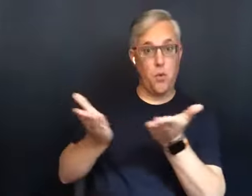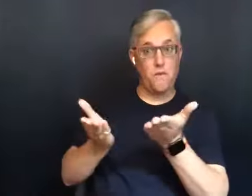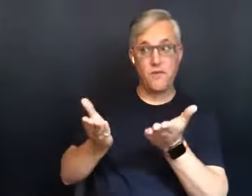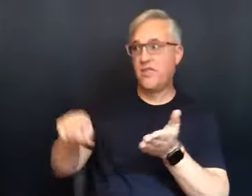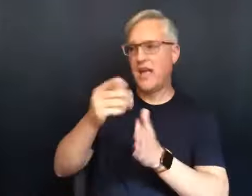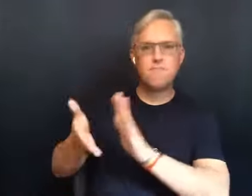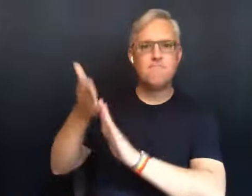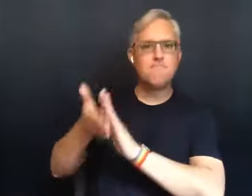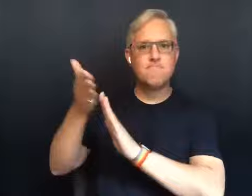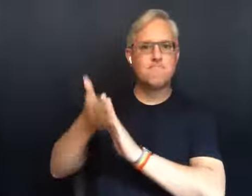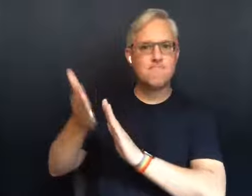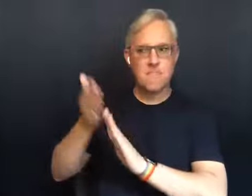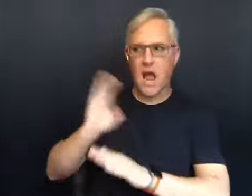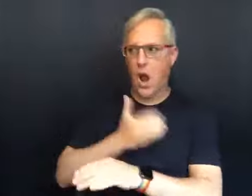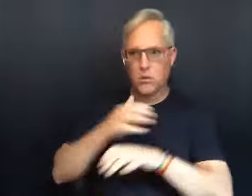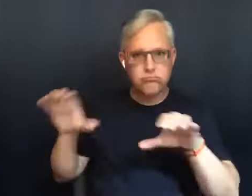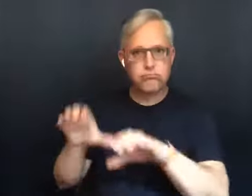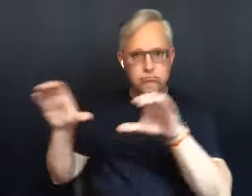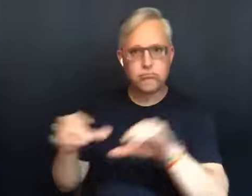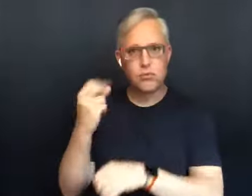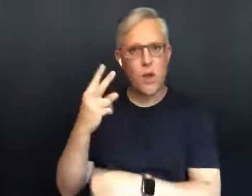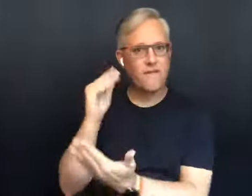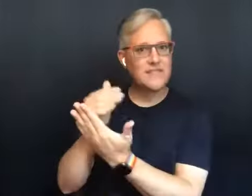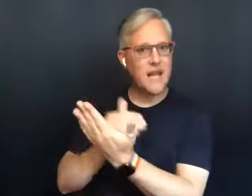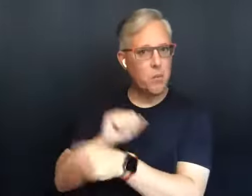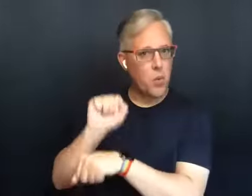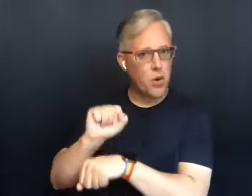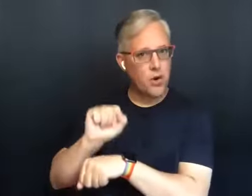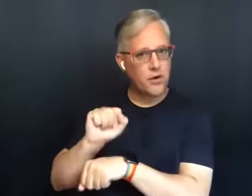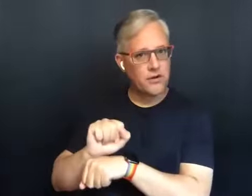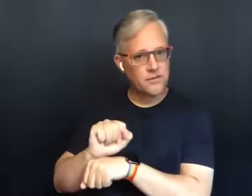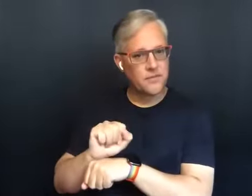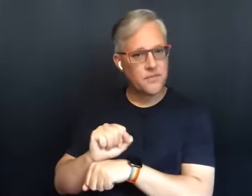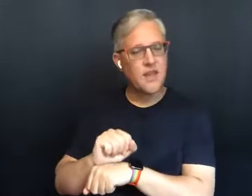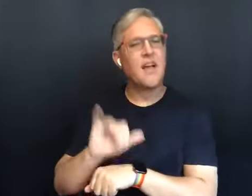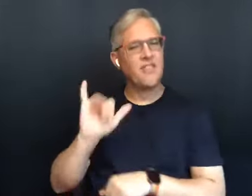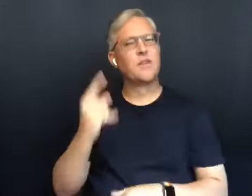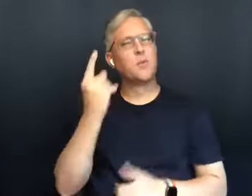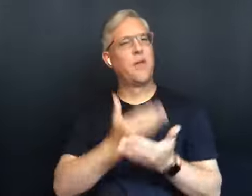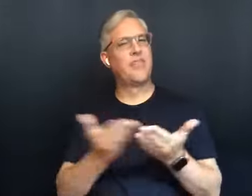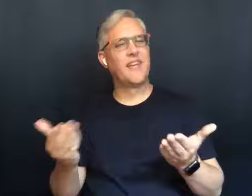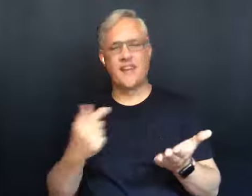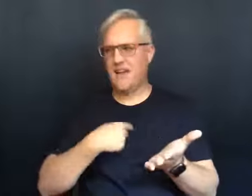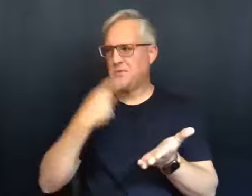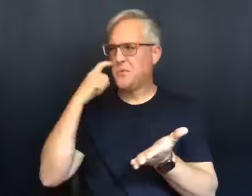trusted servants can support our efforts to do 12-step work, because that's one thing